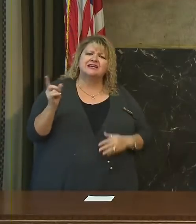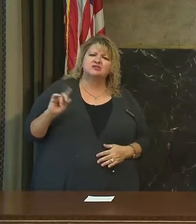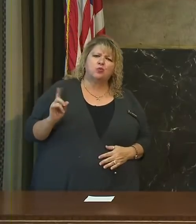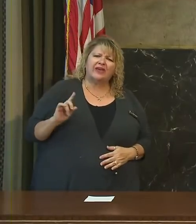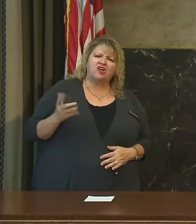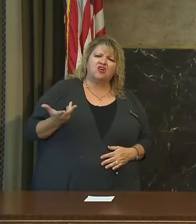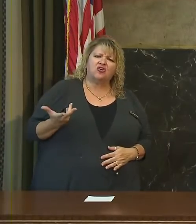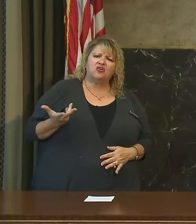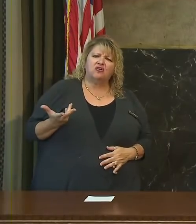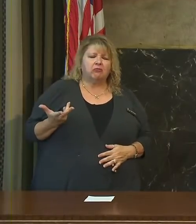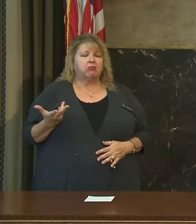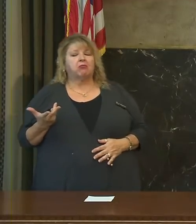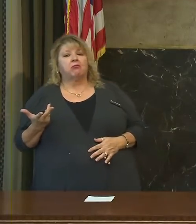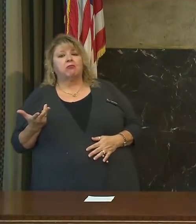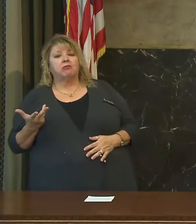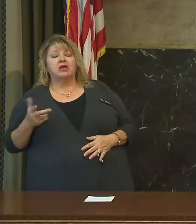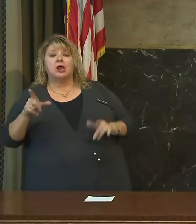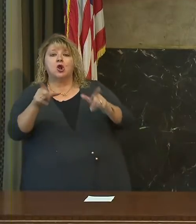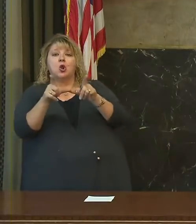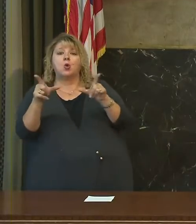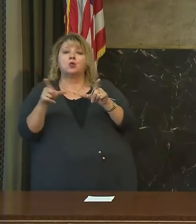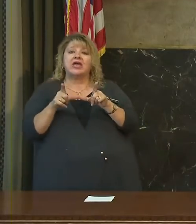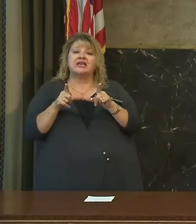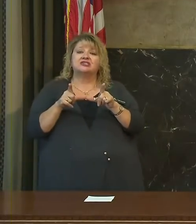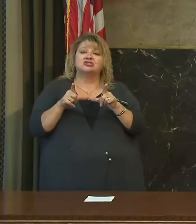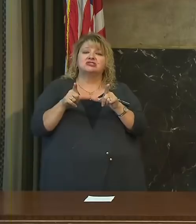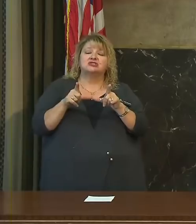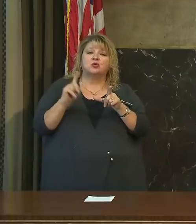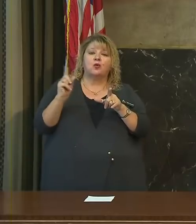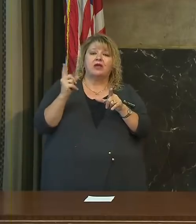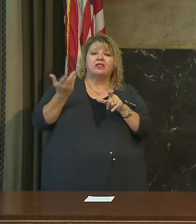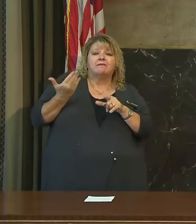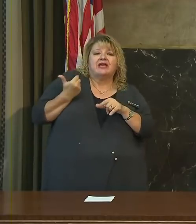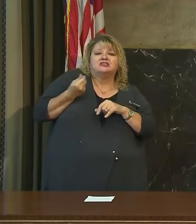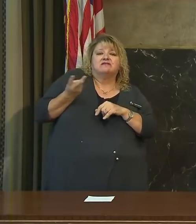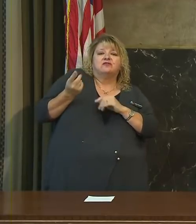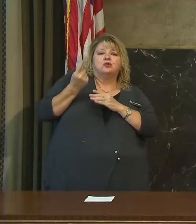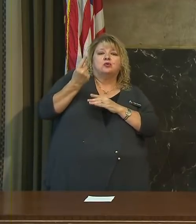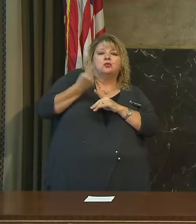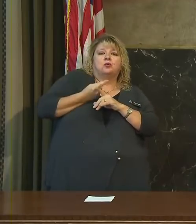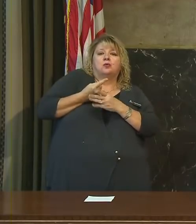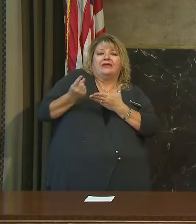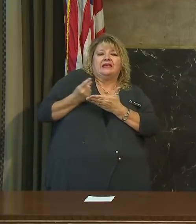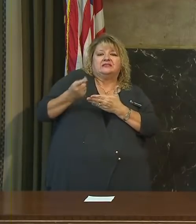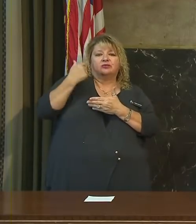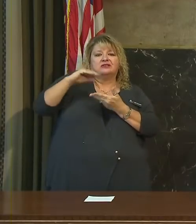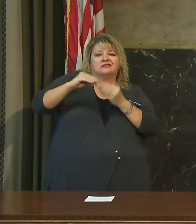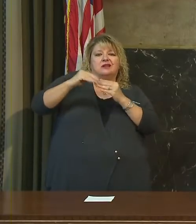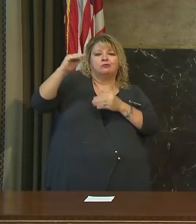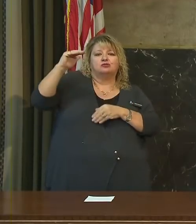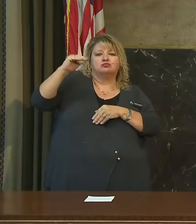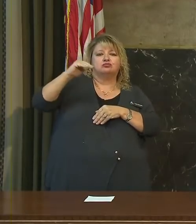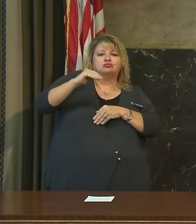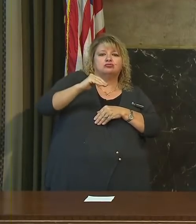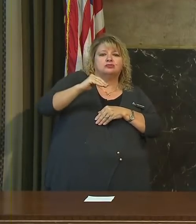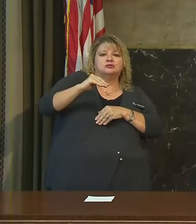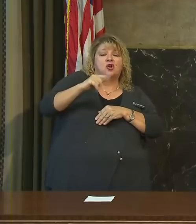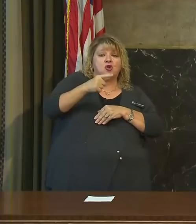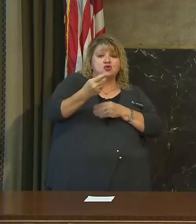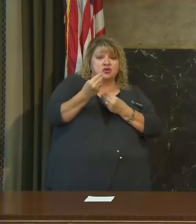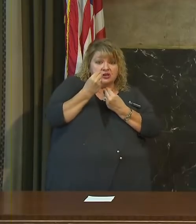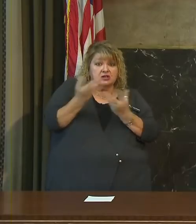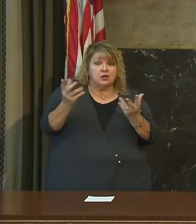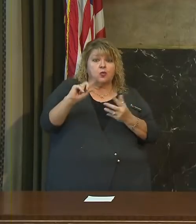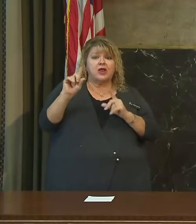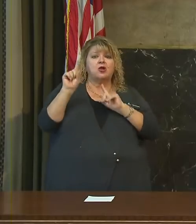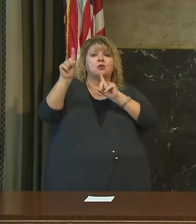and the locations haven't really been given in the past few weeks because the numbers were down so much. Are y'all going to issue like a refresher on where